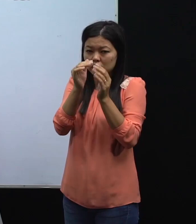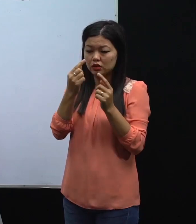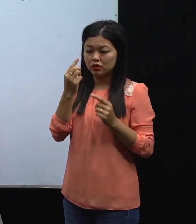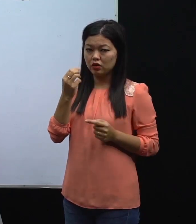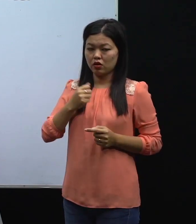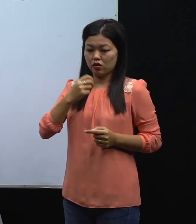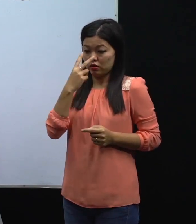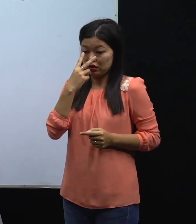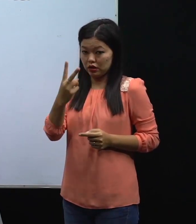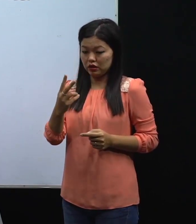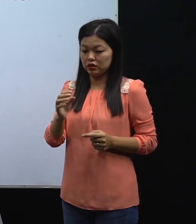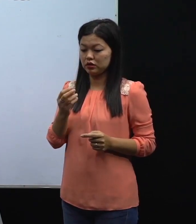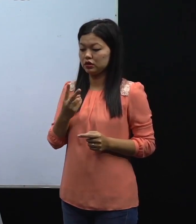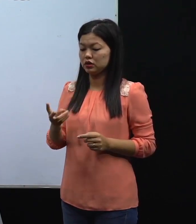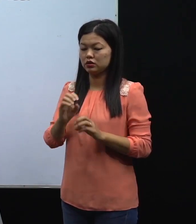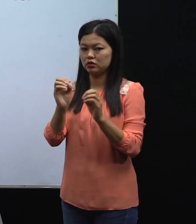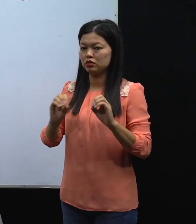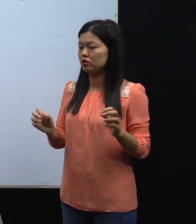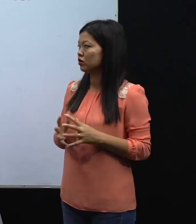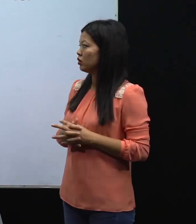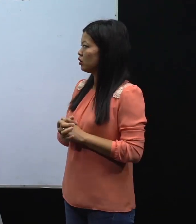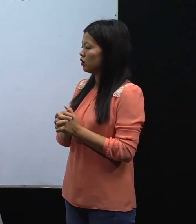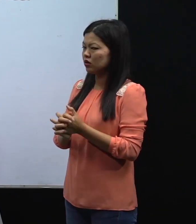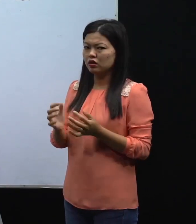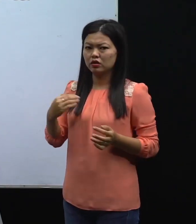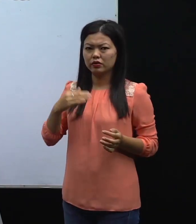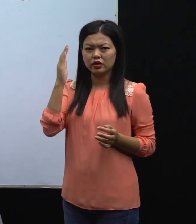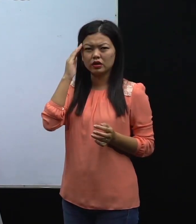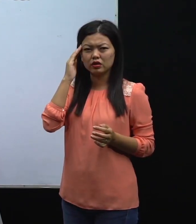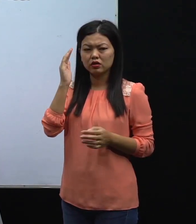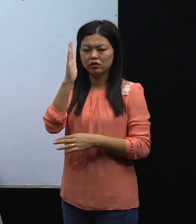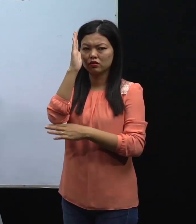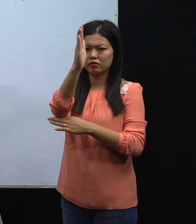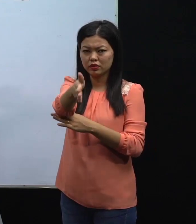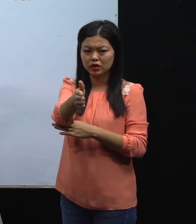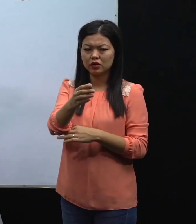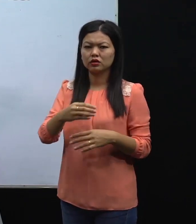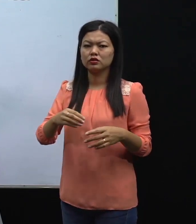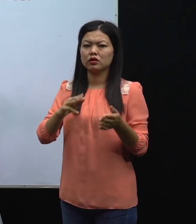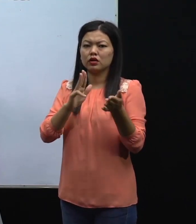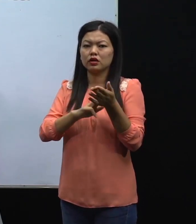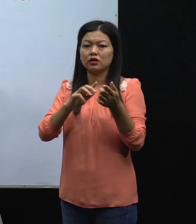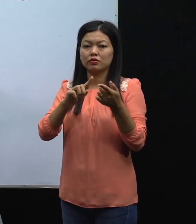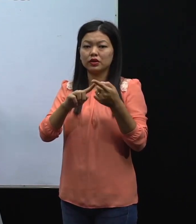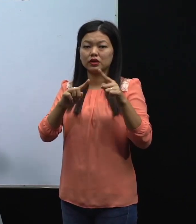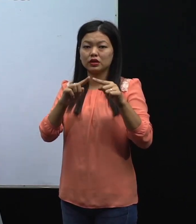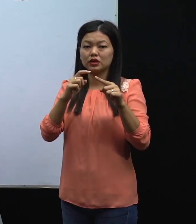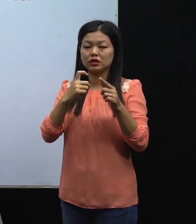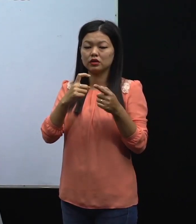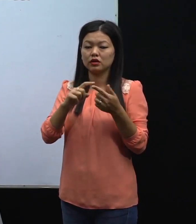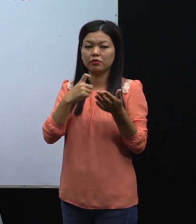nanometer. For usually, we are familiar with meter or kilometers, right? This much like makes 1 meter,